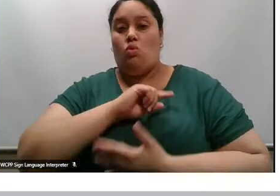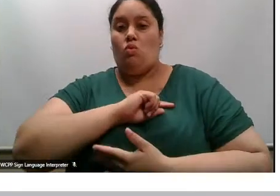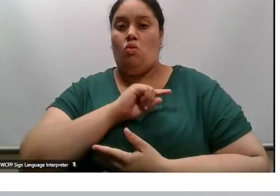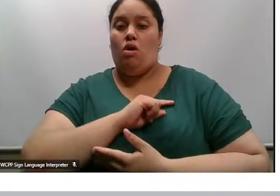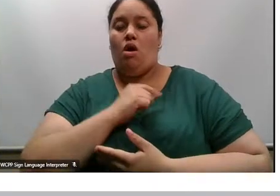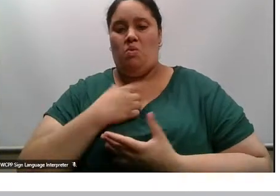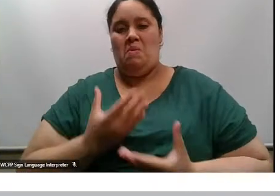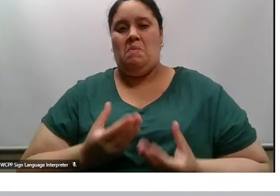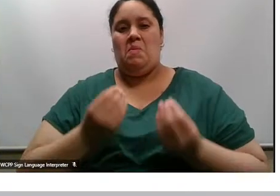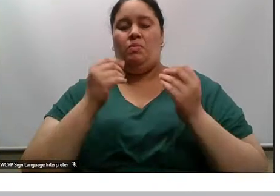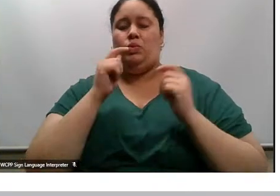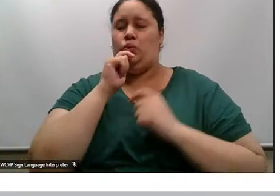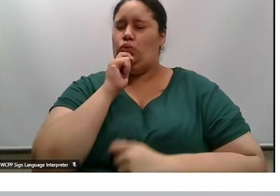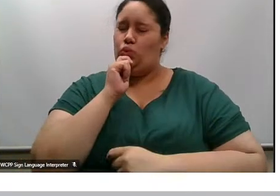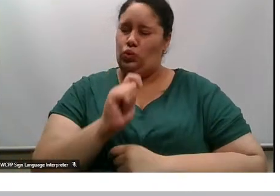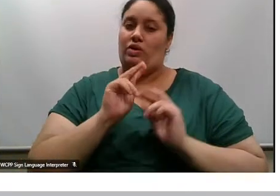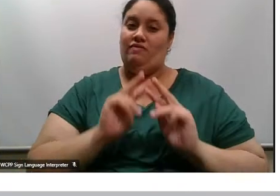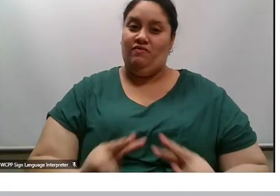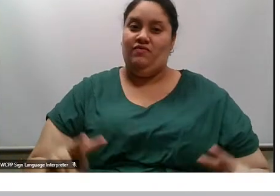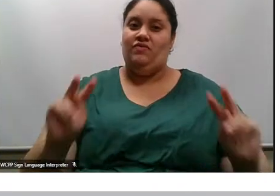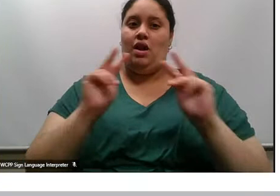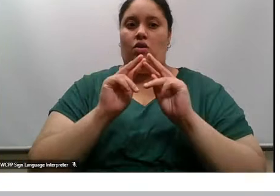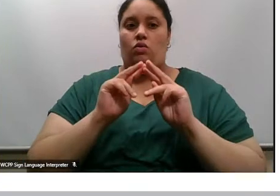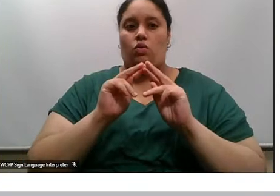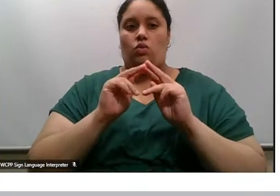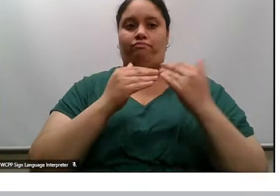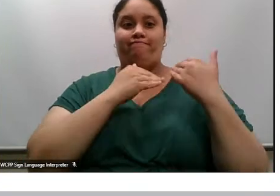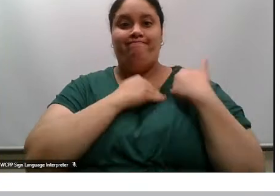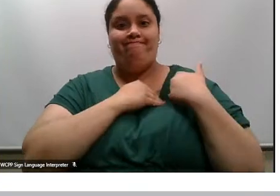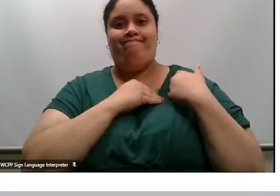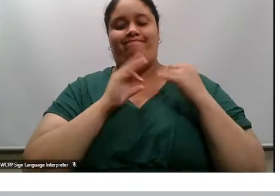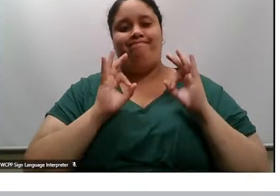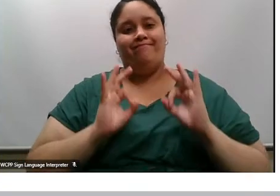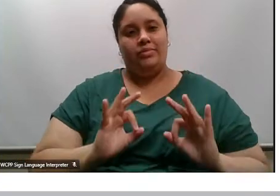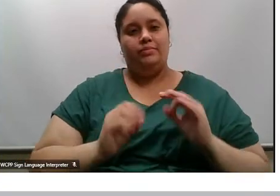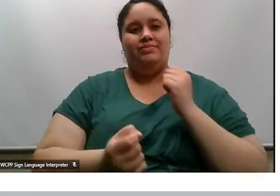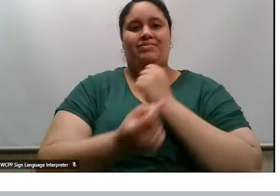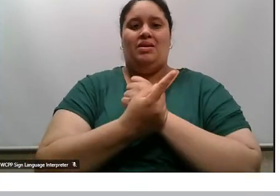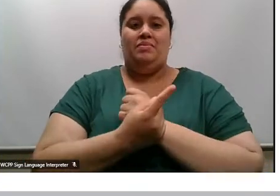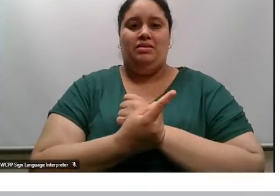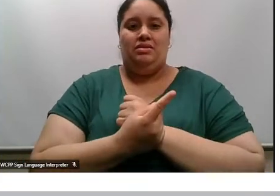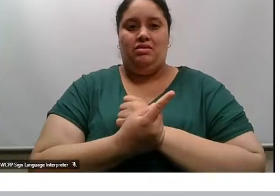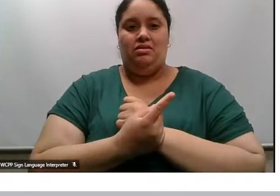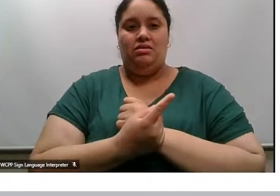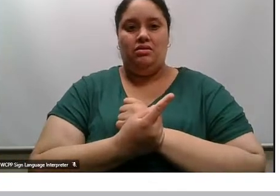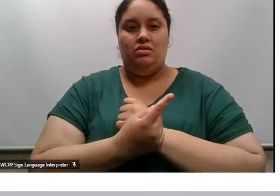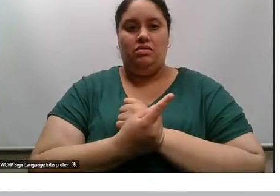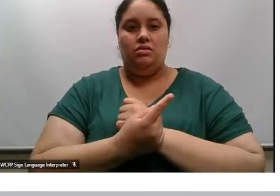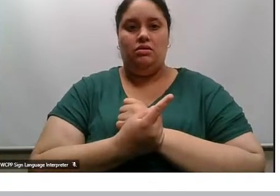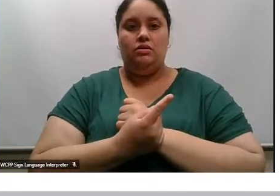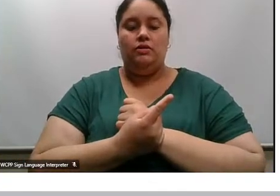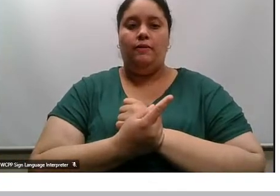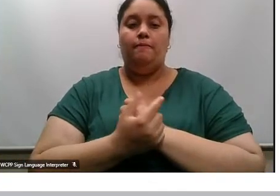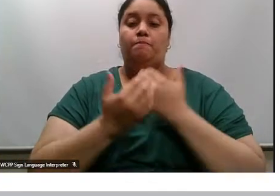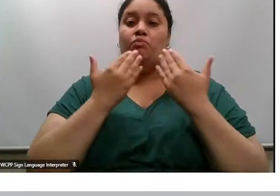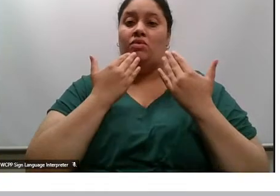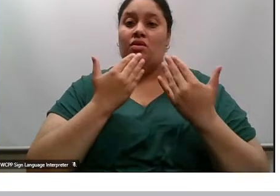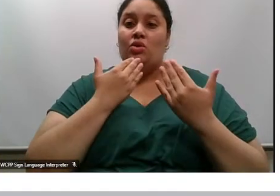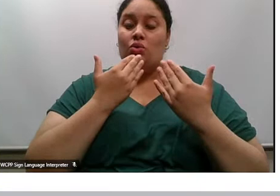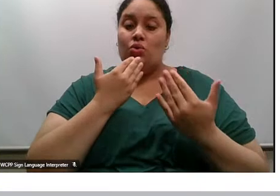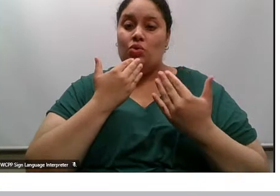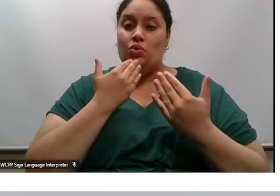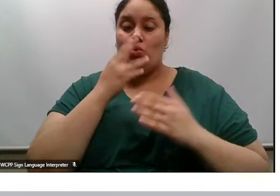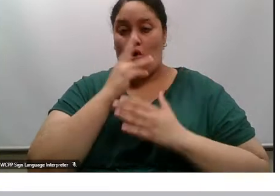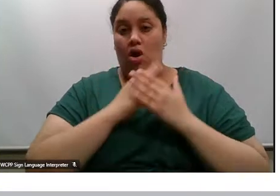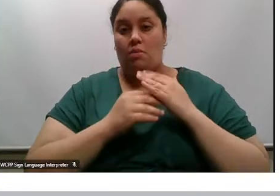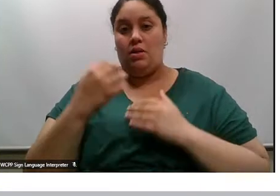we really value the ideal of accountability. In that regard, thank you very much,